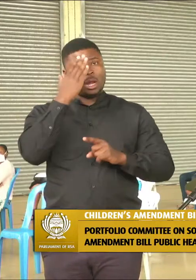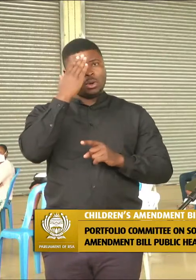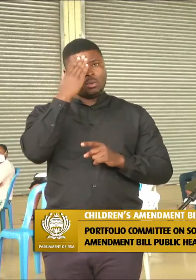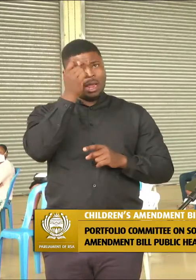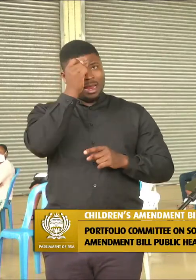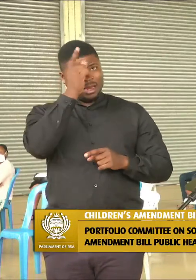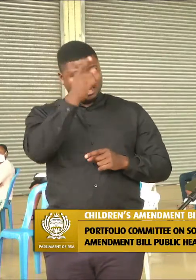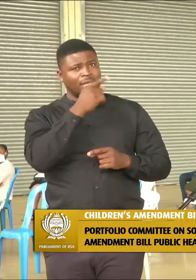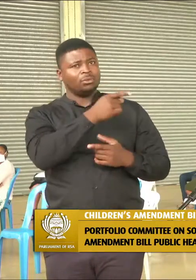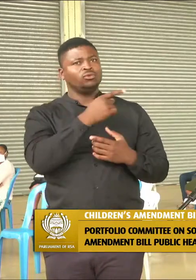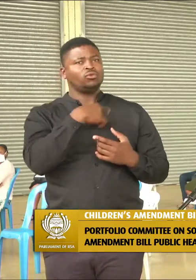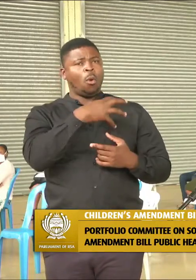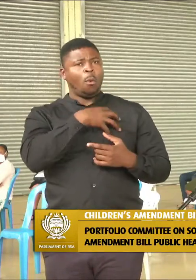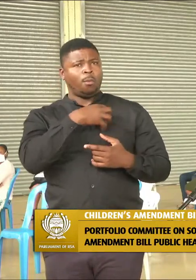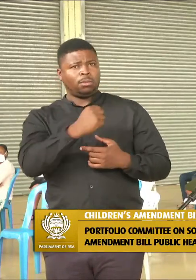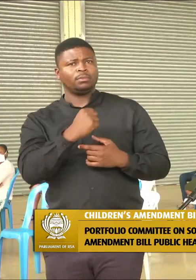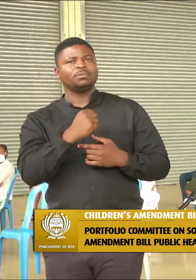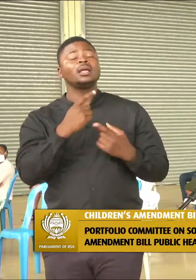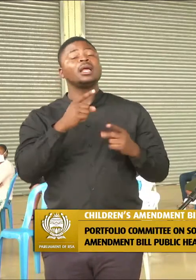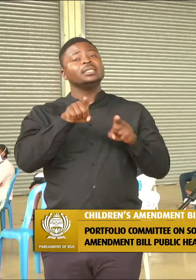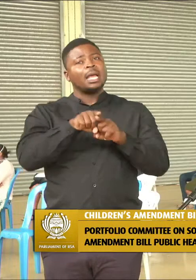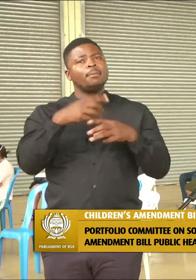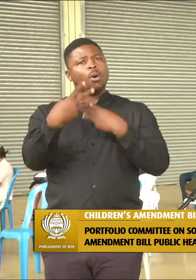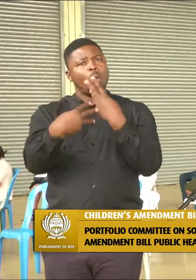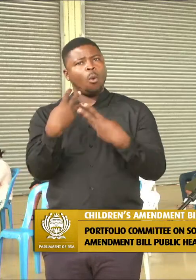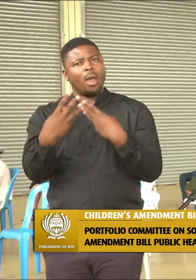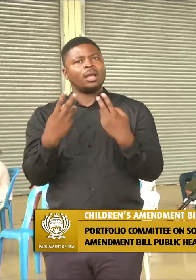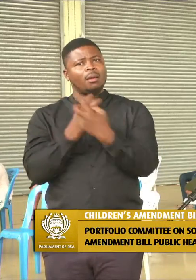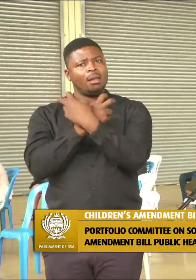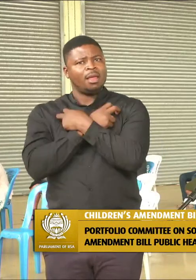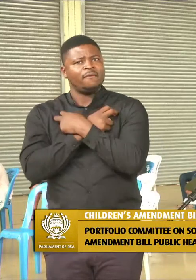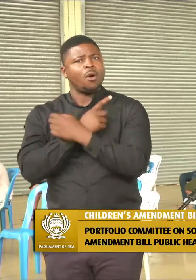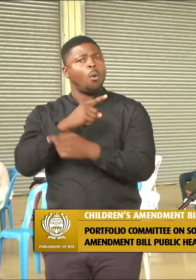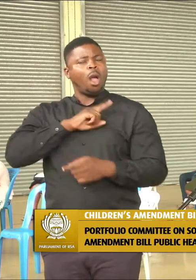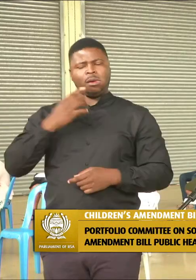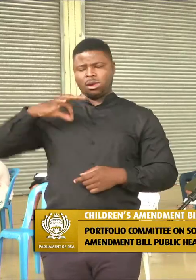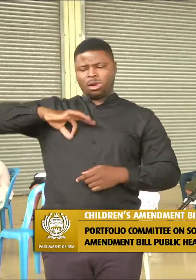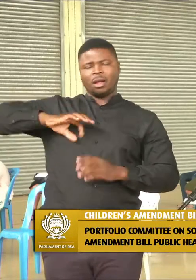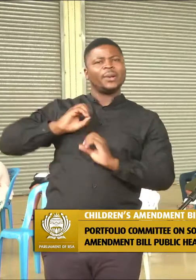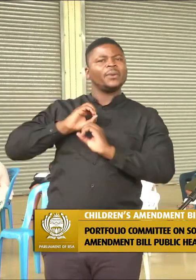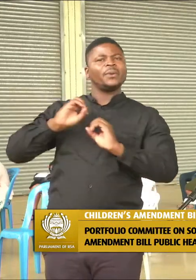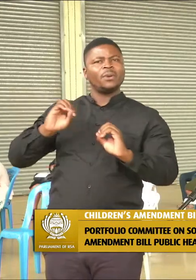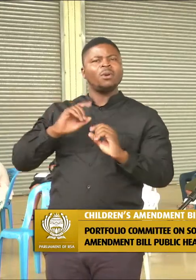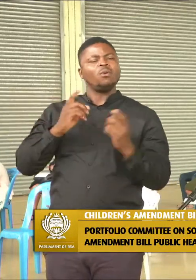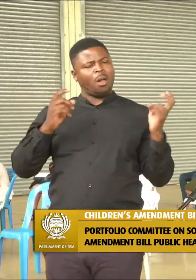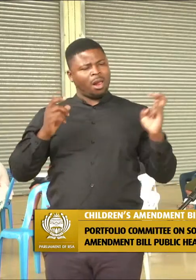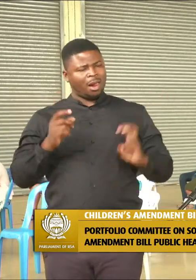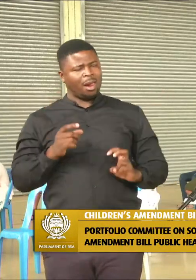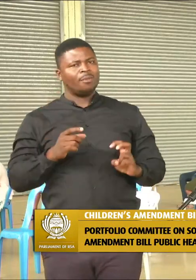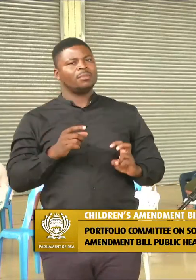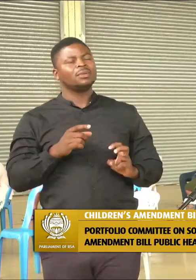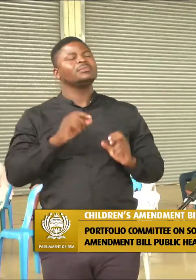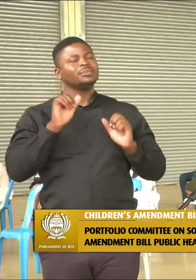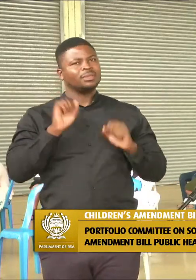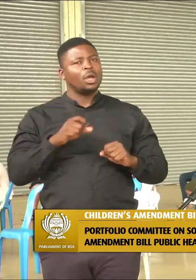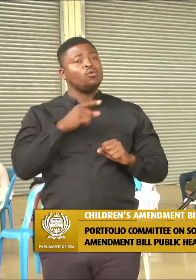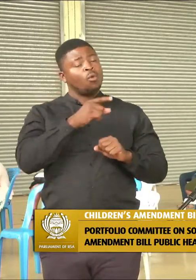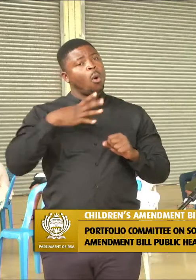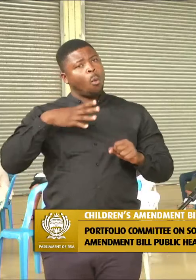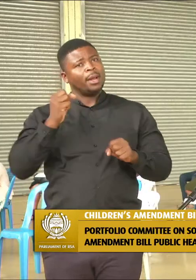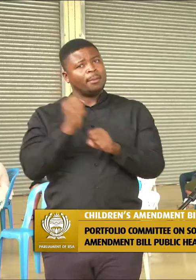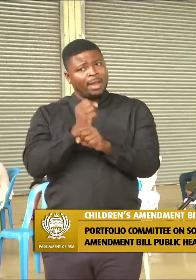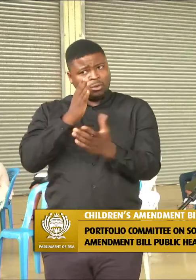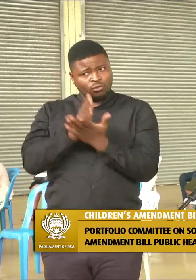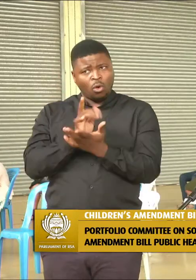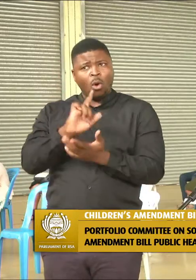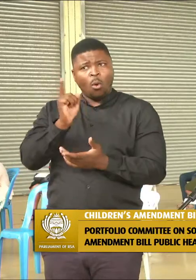And it's worse, uthathe leave without pay because you wanted to be here. So we want you to make sure that